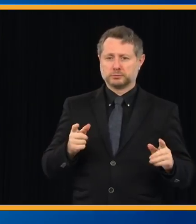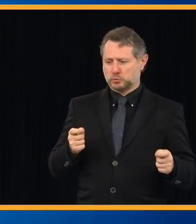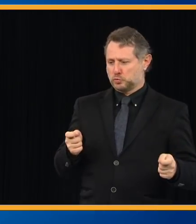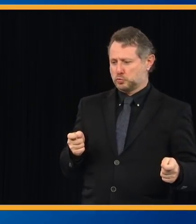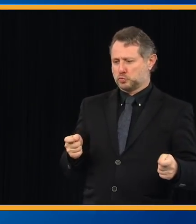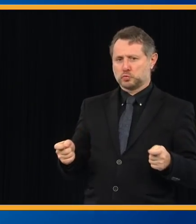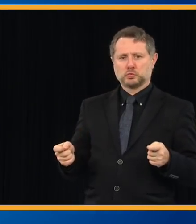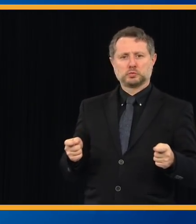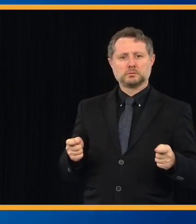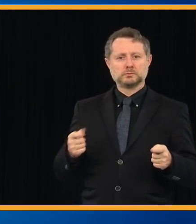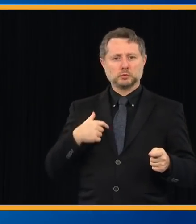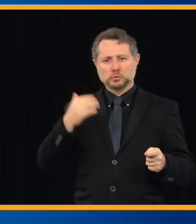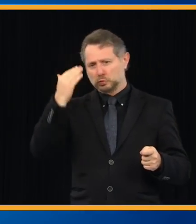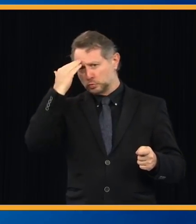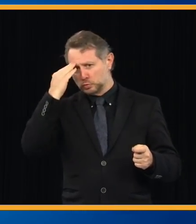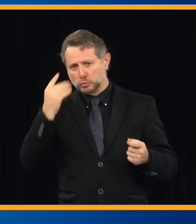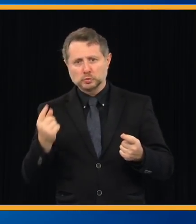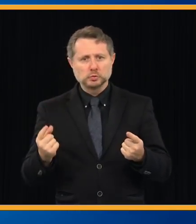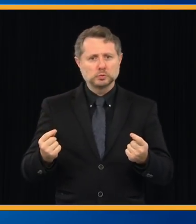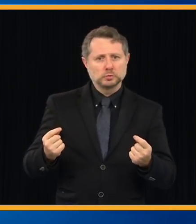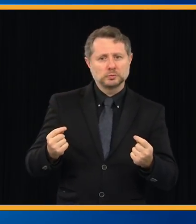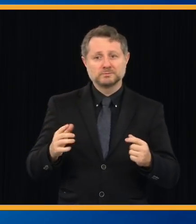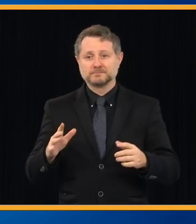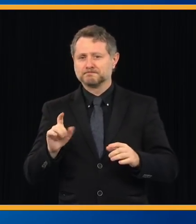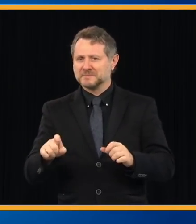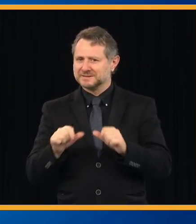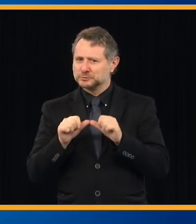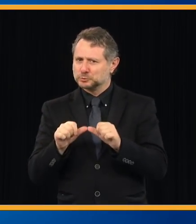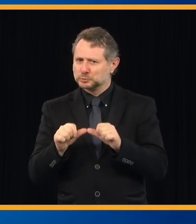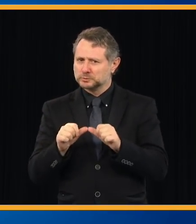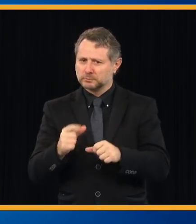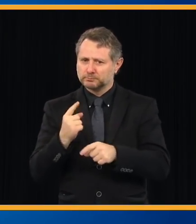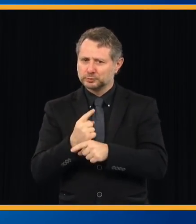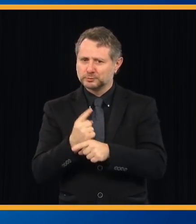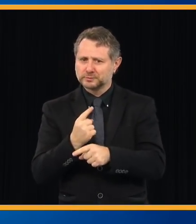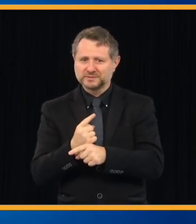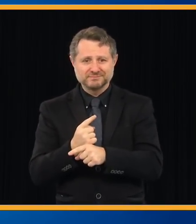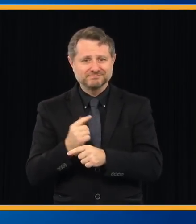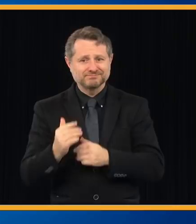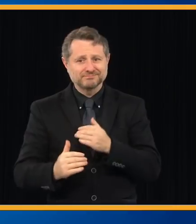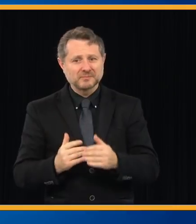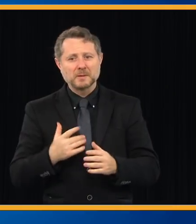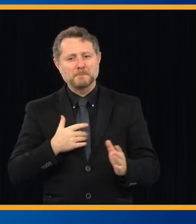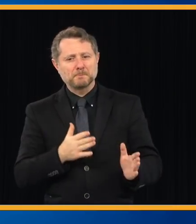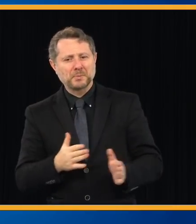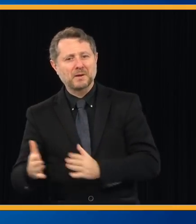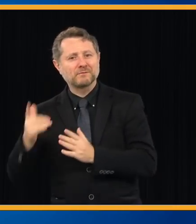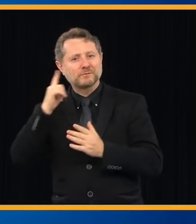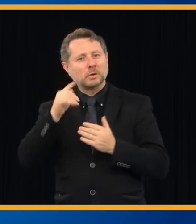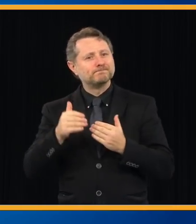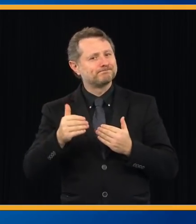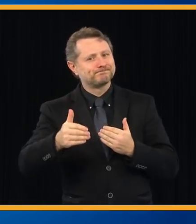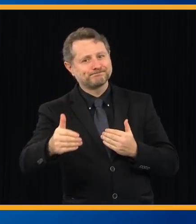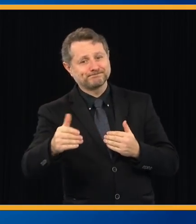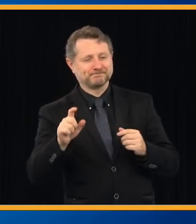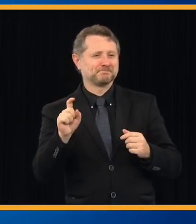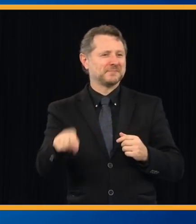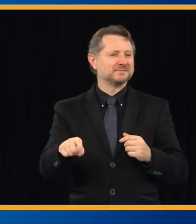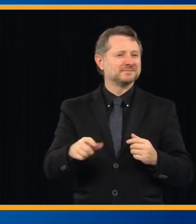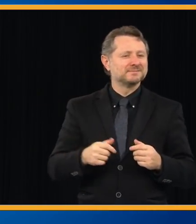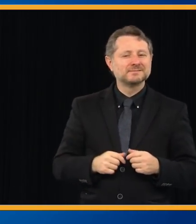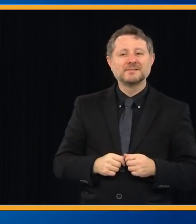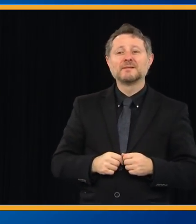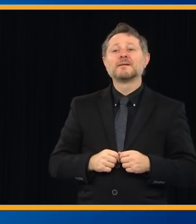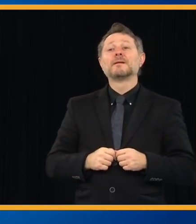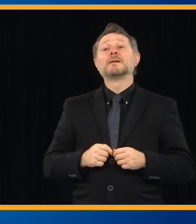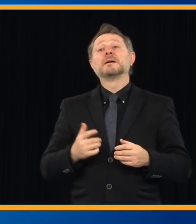of the virus. We have to stay there, and we have to figure out what the next move is that the virus is going to make, and we have to stay ahead of it.